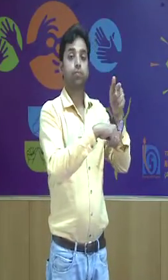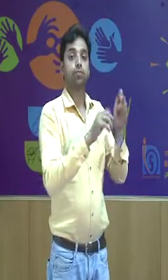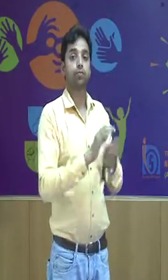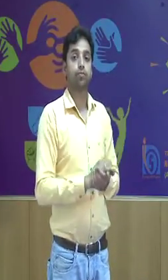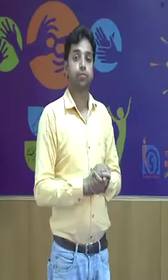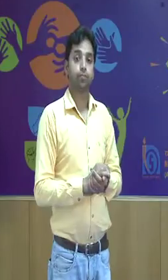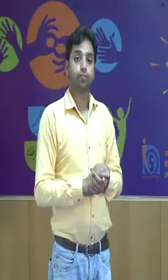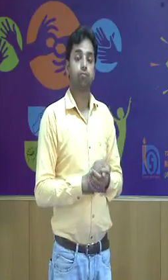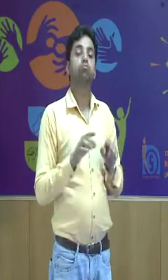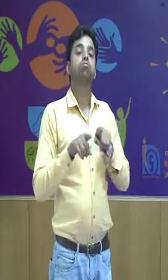For example,